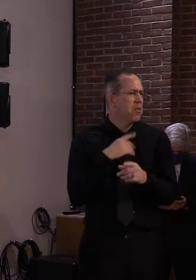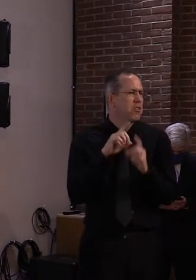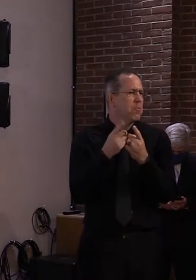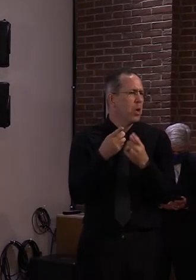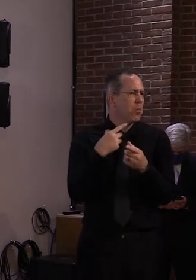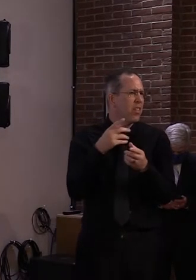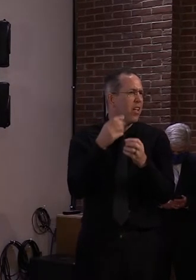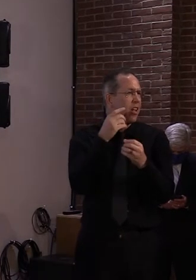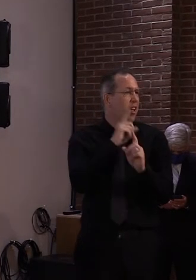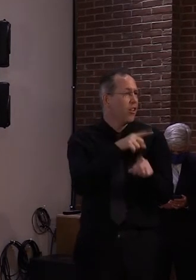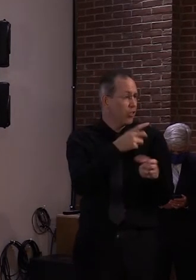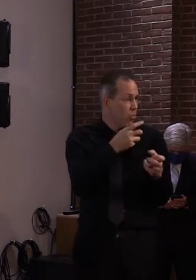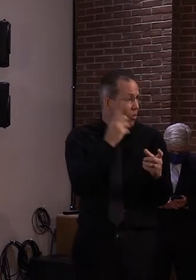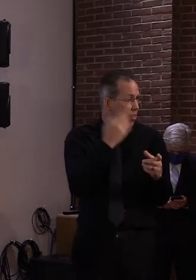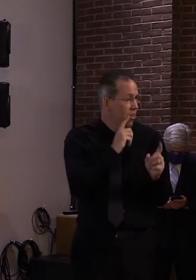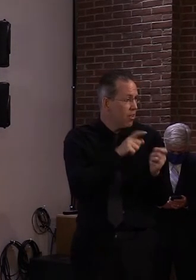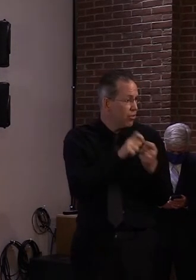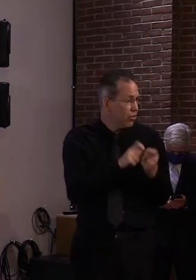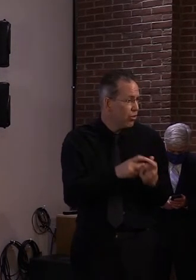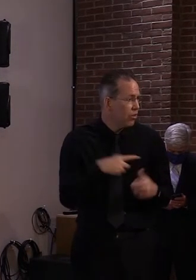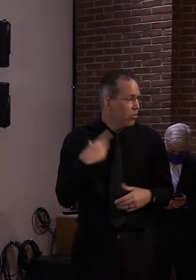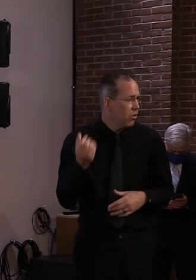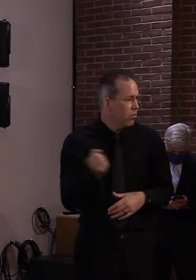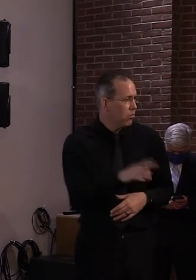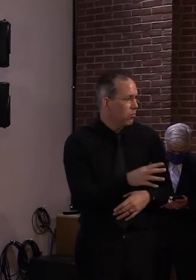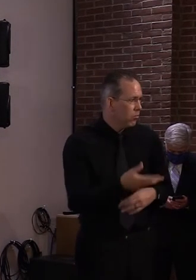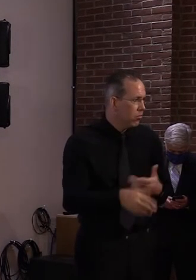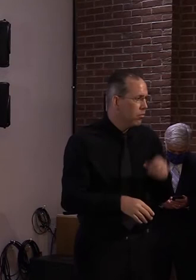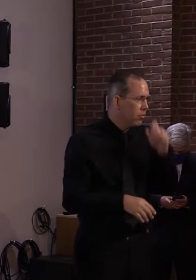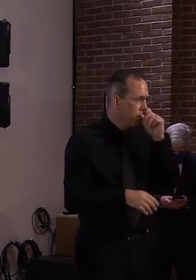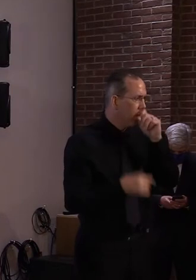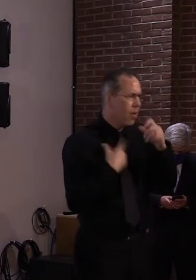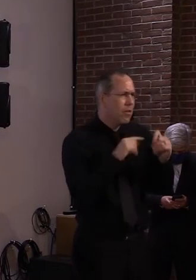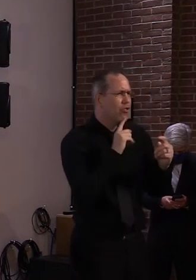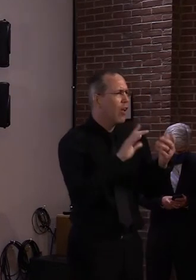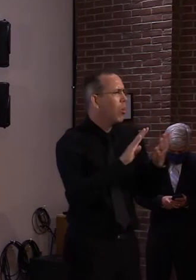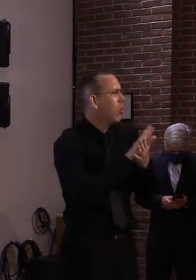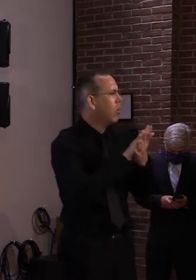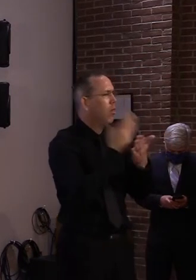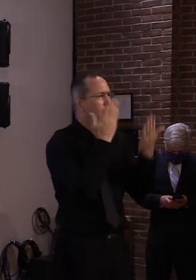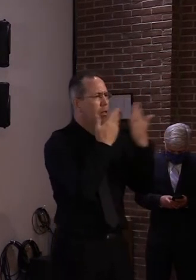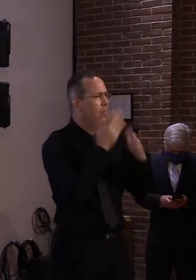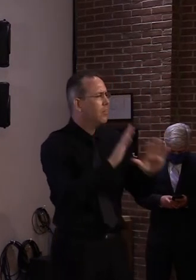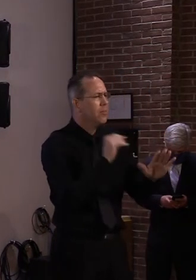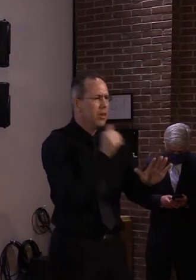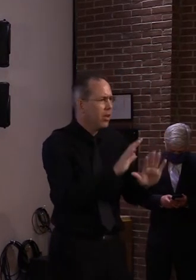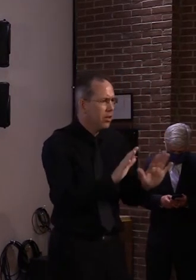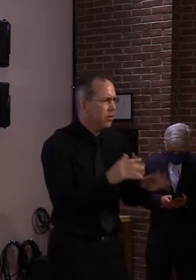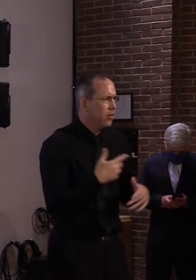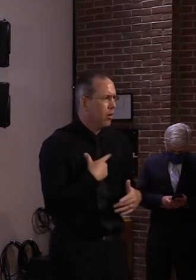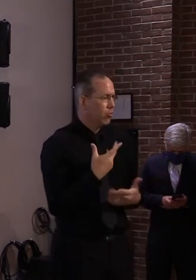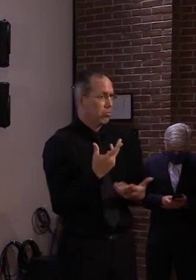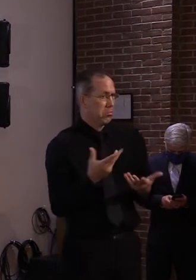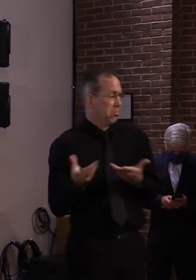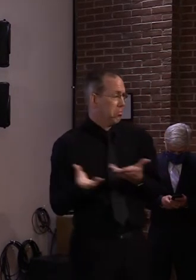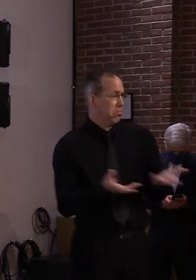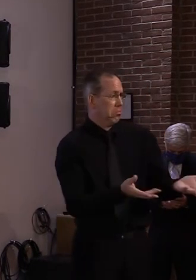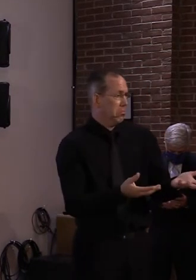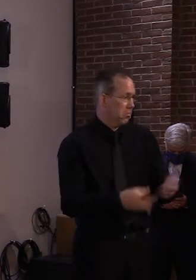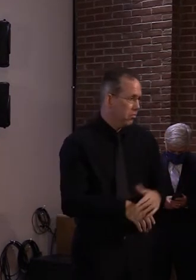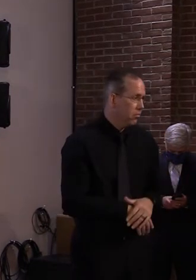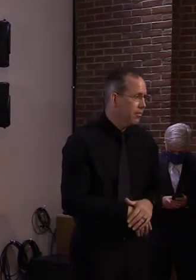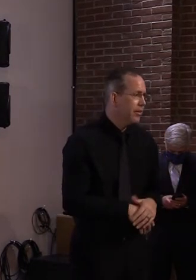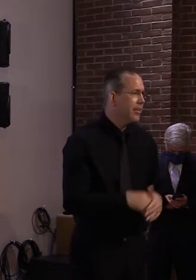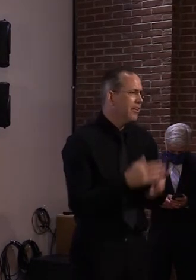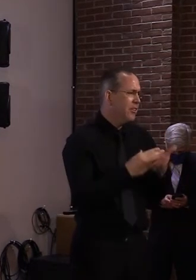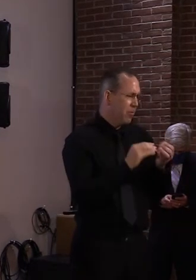It's not in an effort to not be transparent. but I'm not sure how meaningful some of the data might